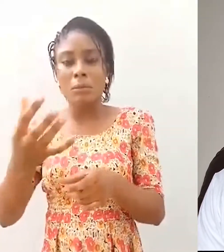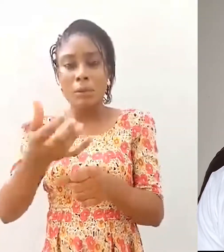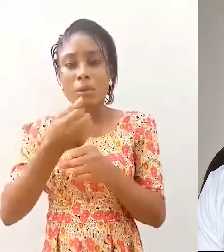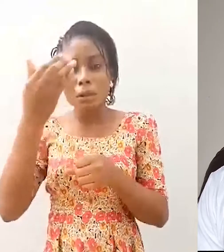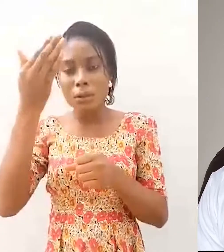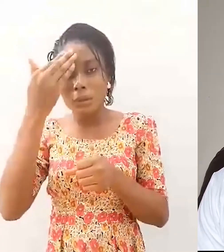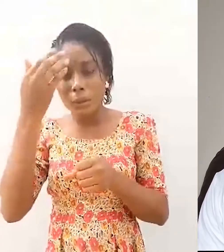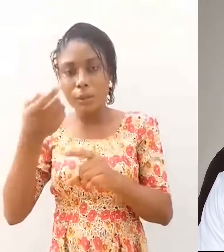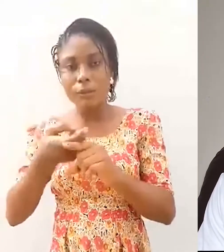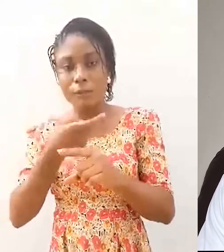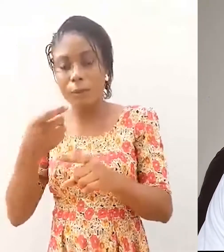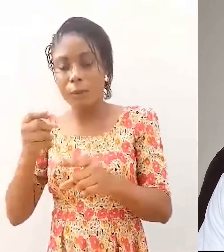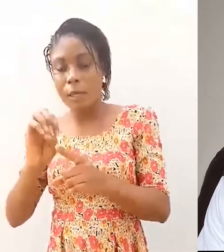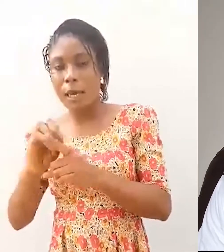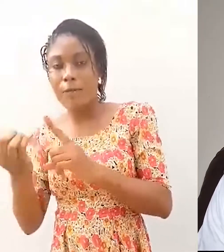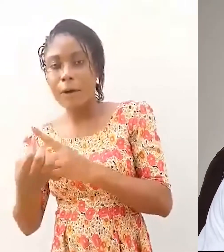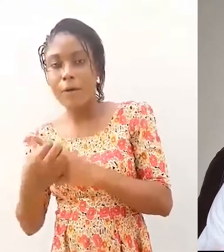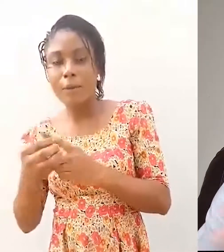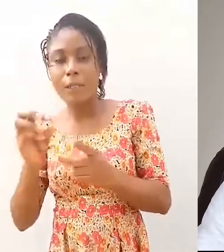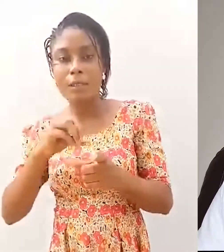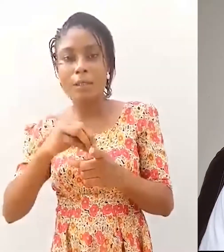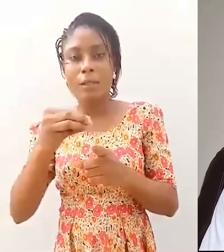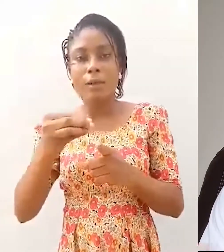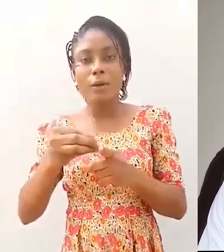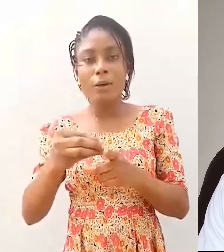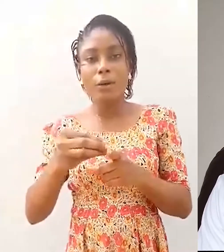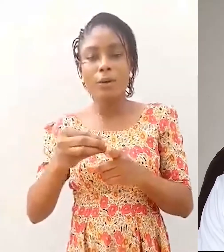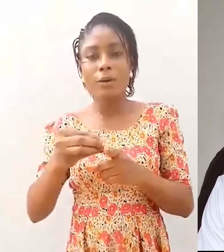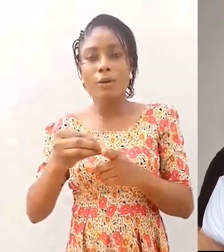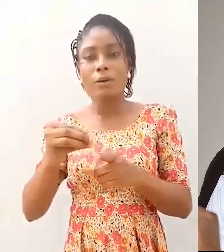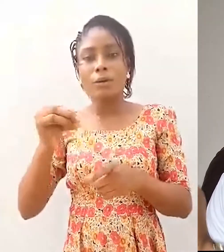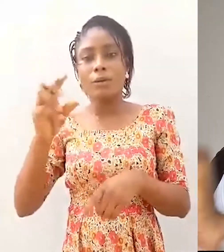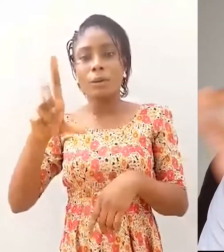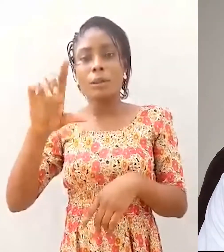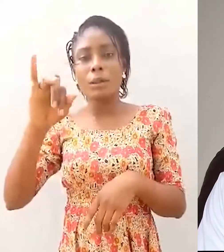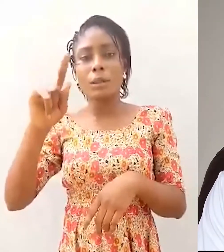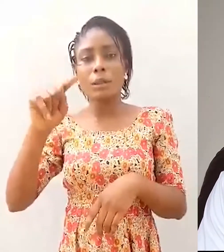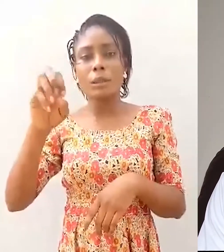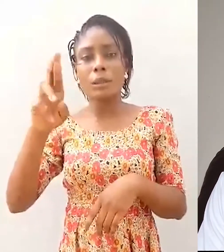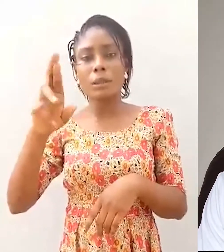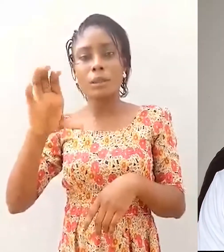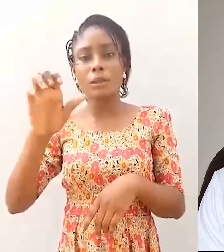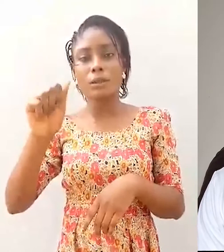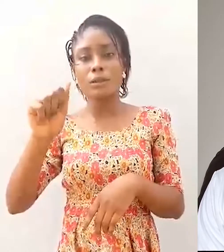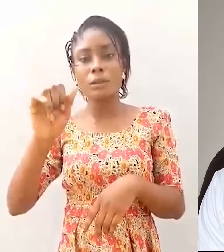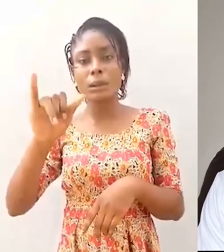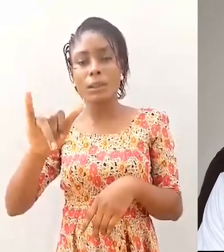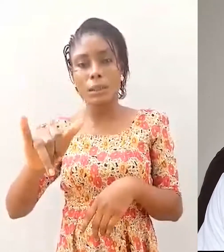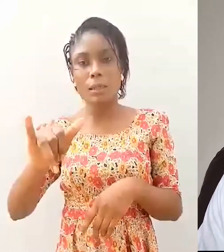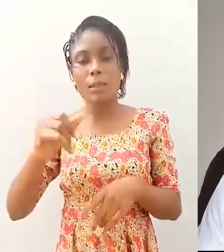to acquire knowledge from the environment, from print